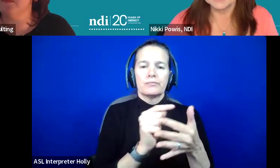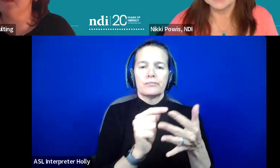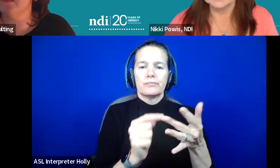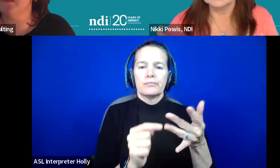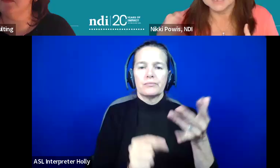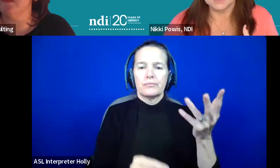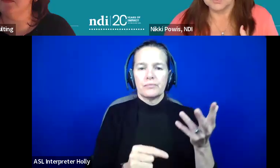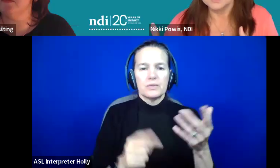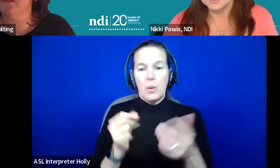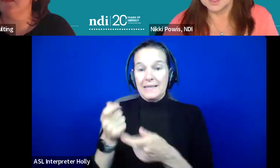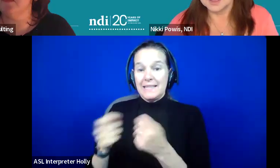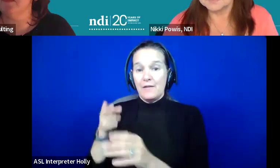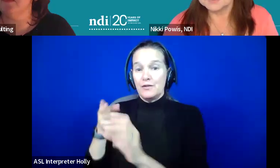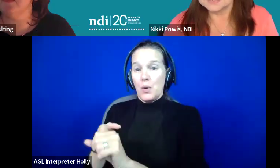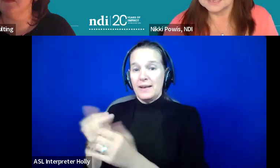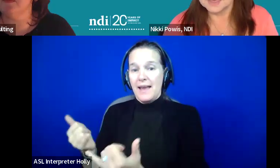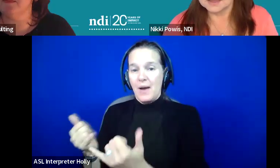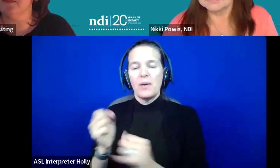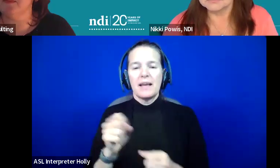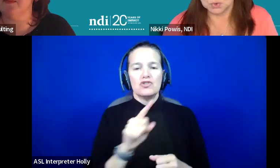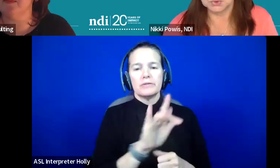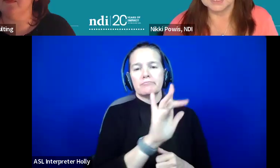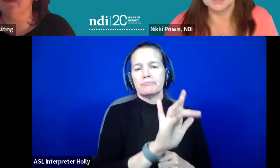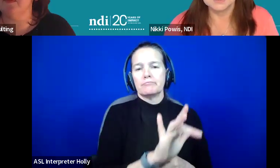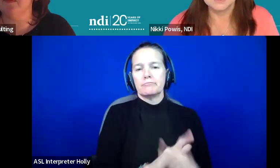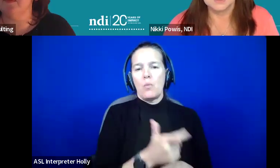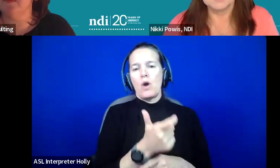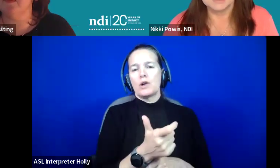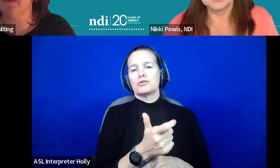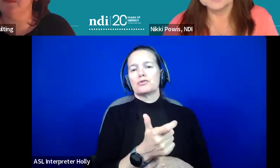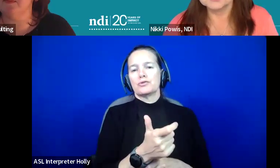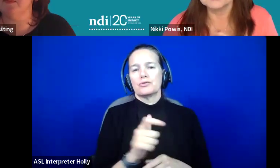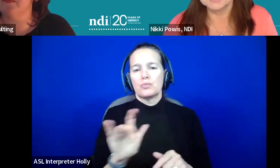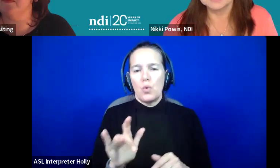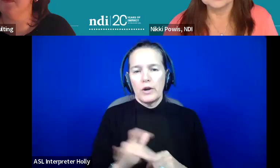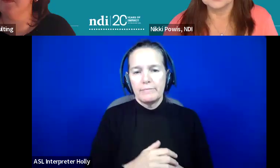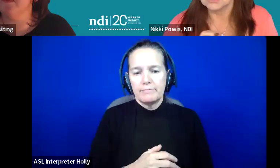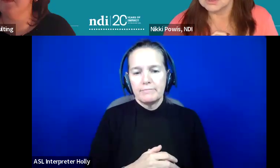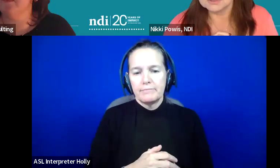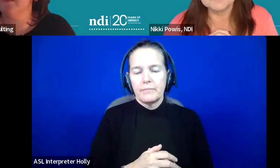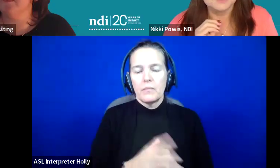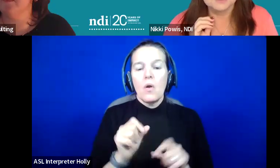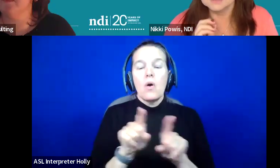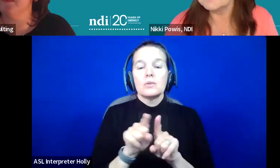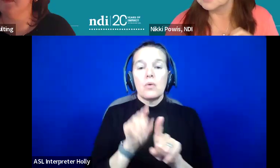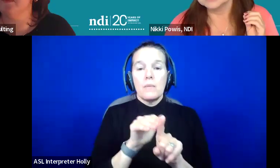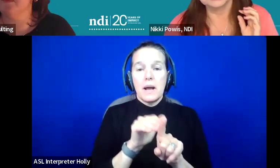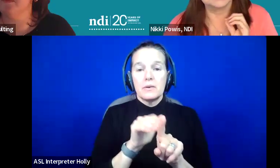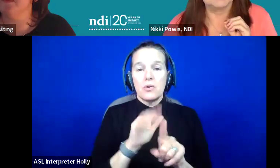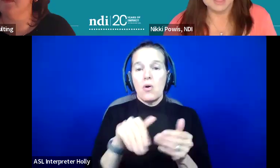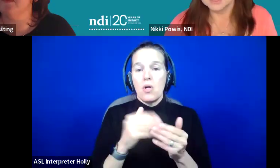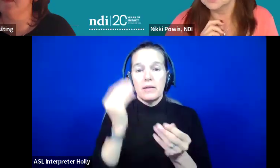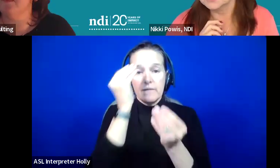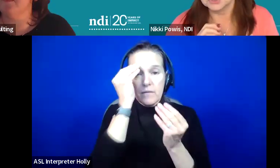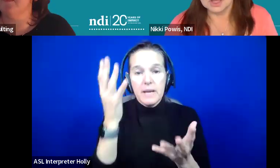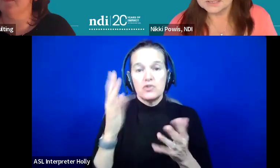than joining now to see that recording. And also reminder, all of the